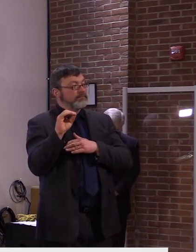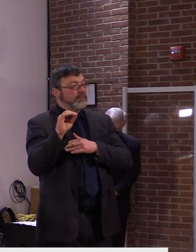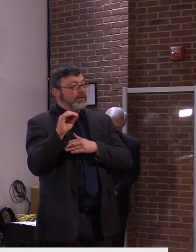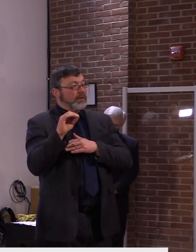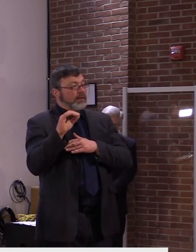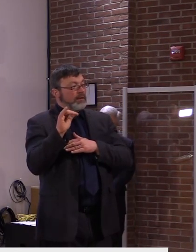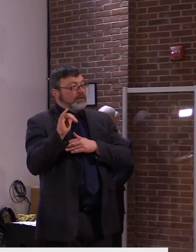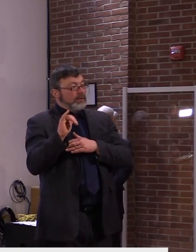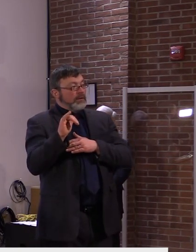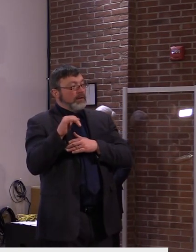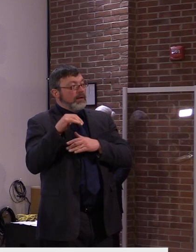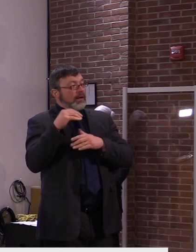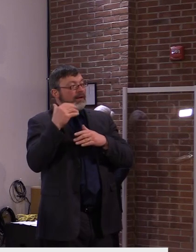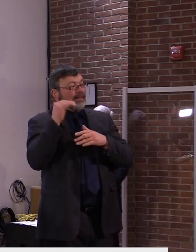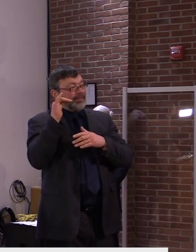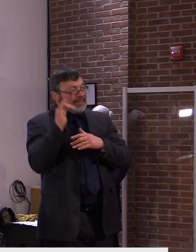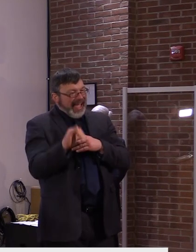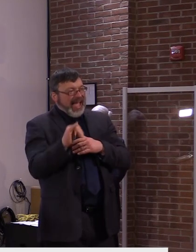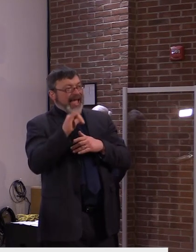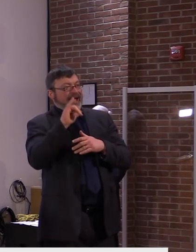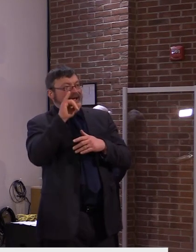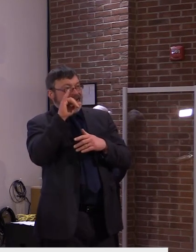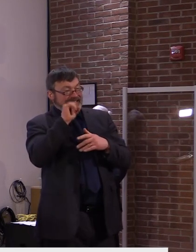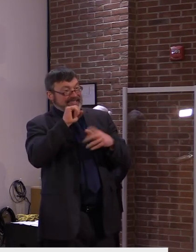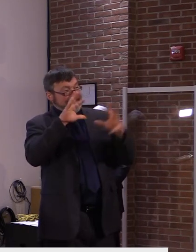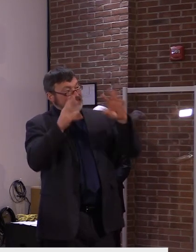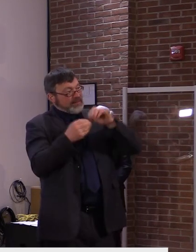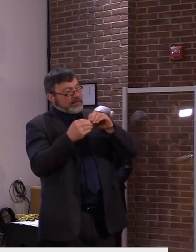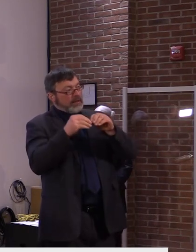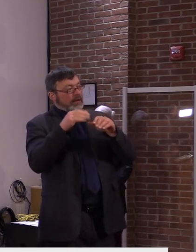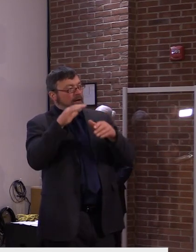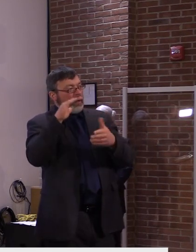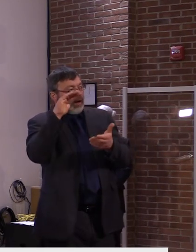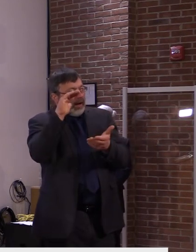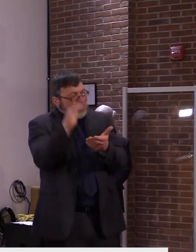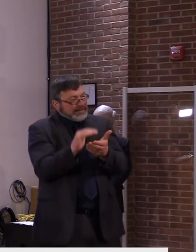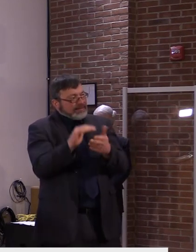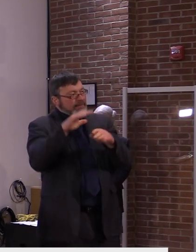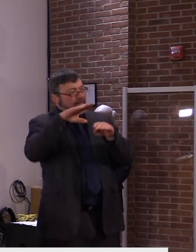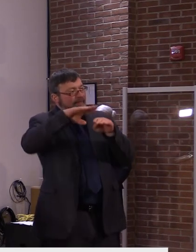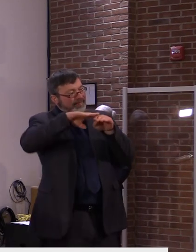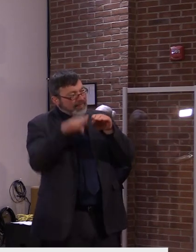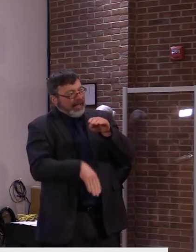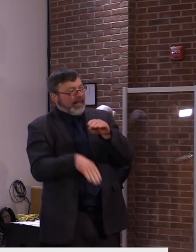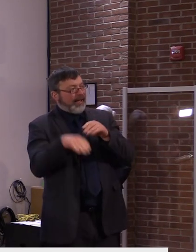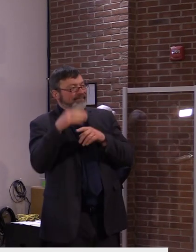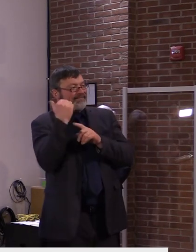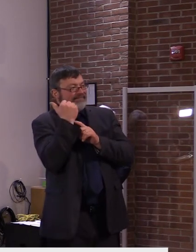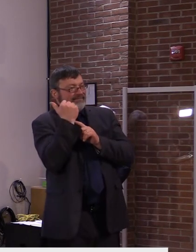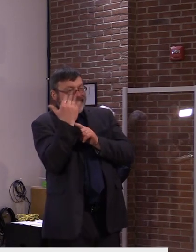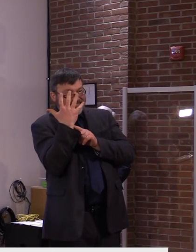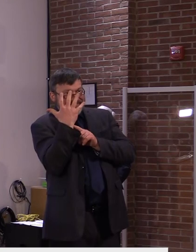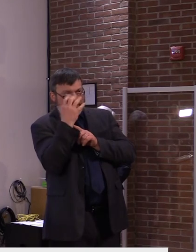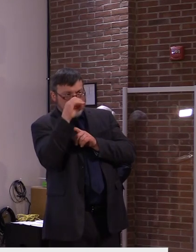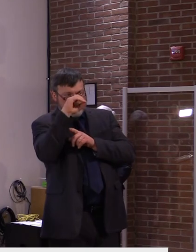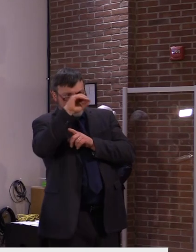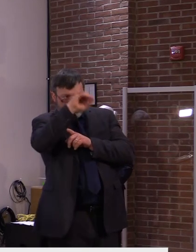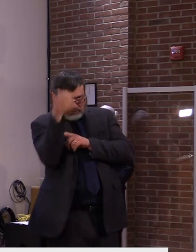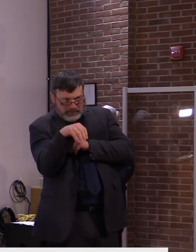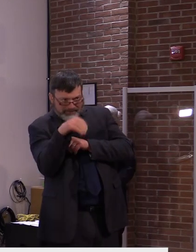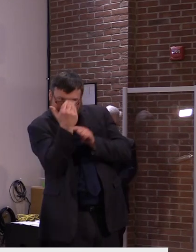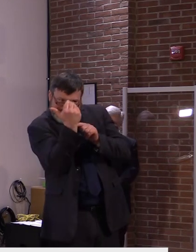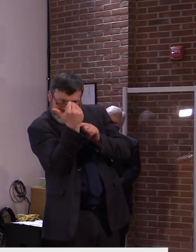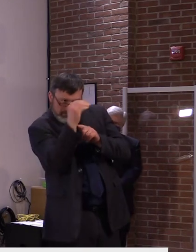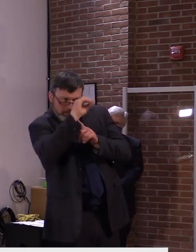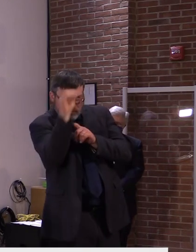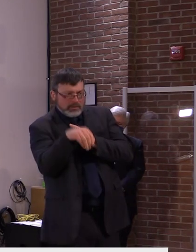state have anything to do with a specific outbreak. So the outbreaks themselves are very modest in size and don't